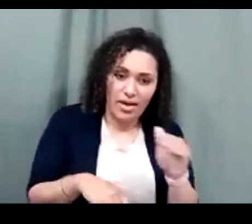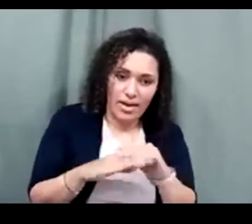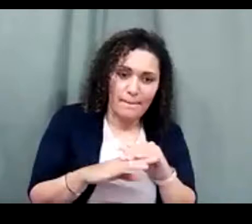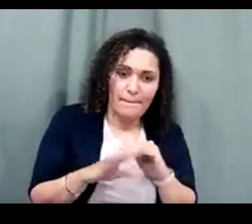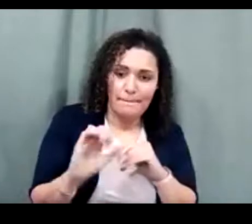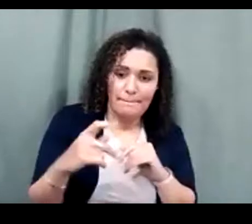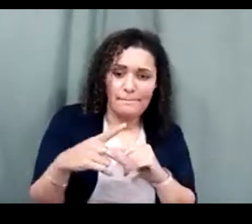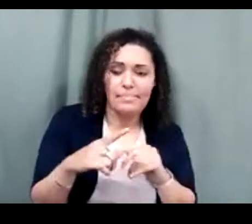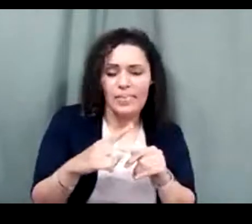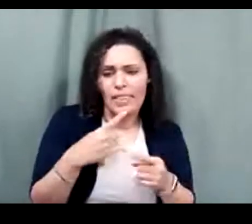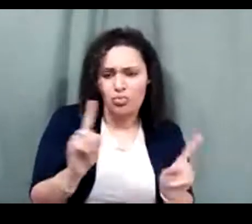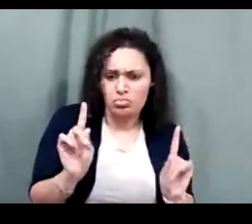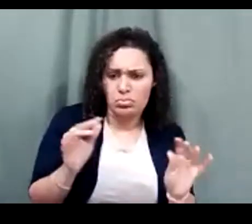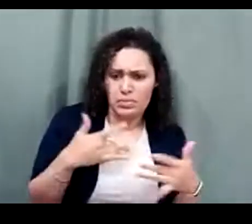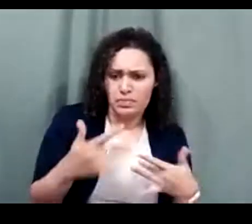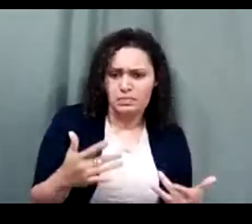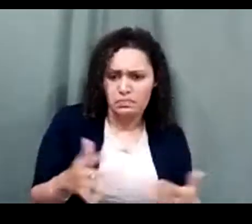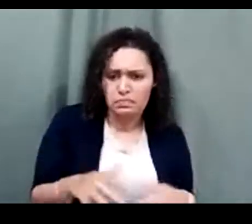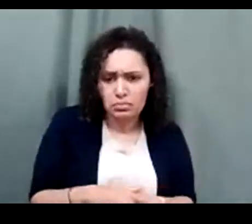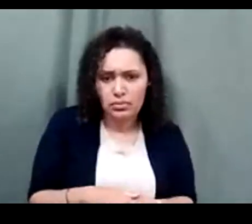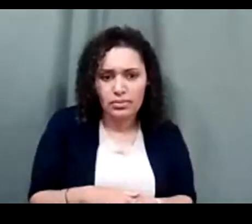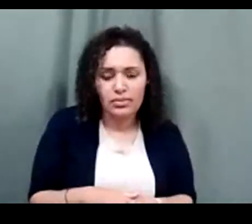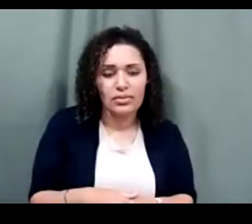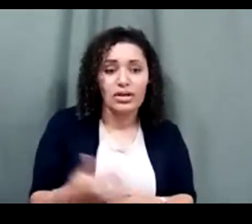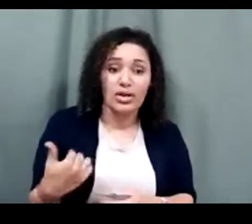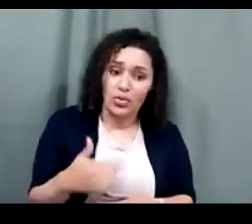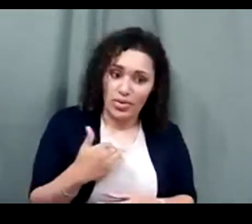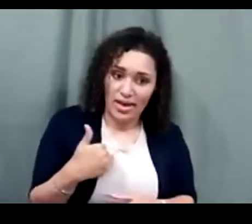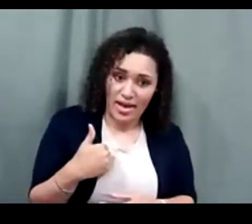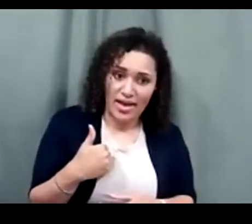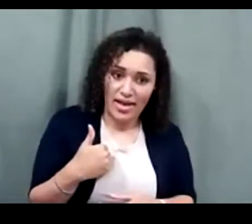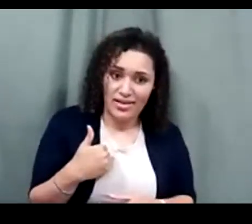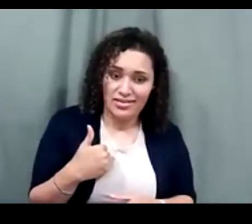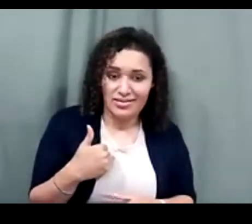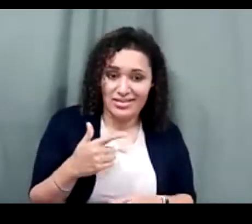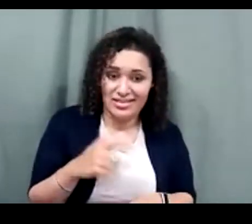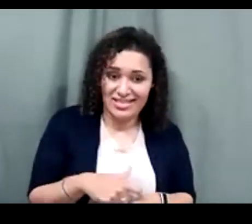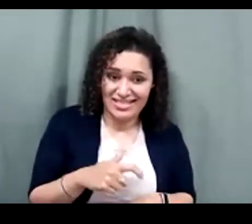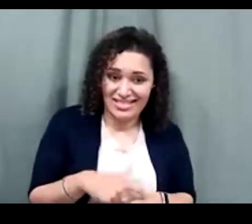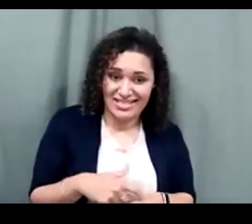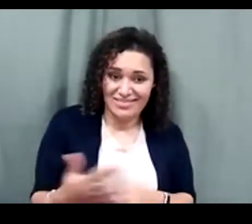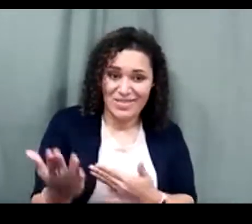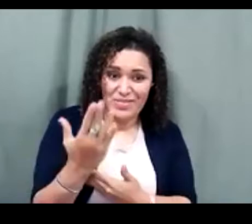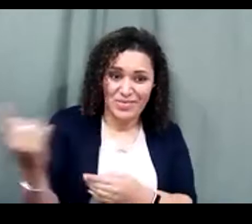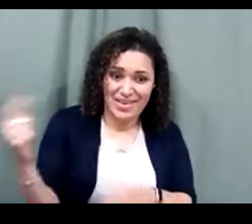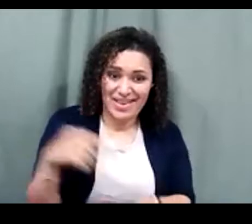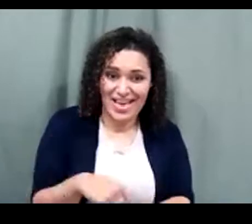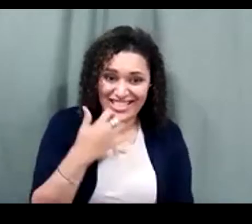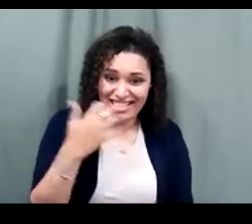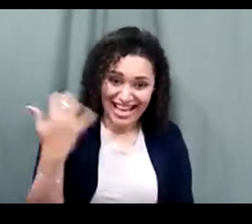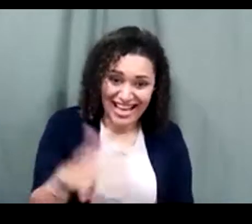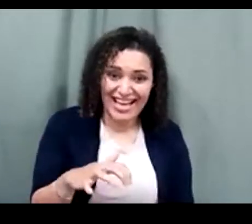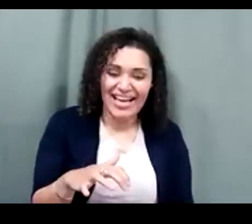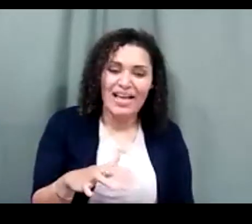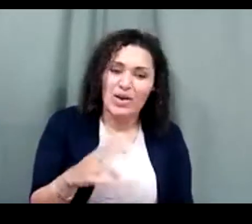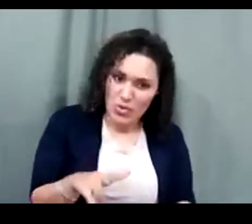works. So, but we have had times when we've come in the morning and it's gotten really hot. Usually we